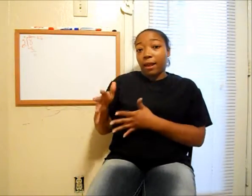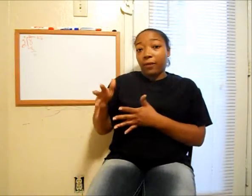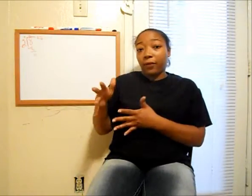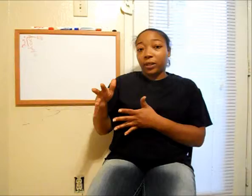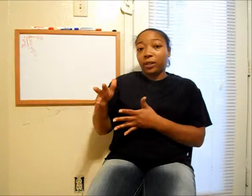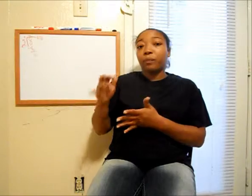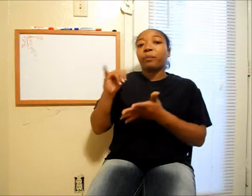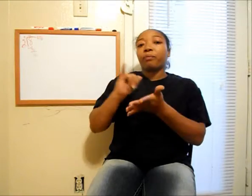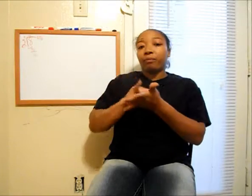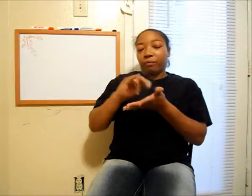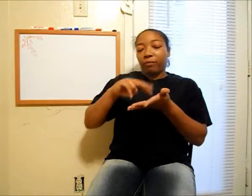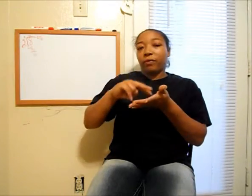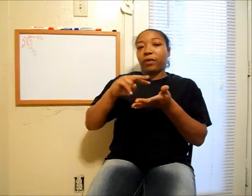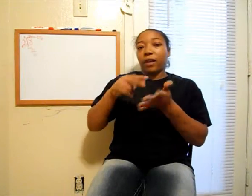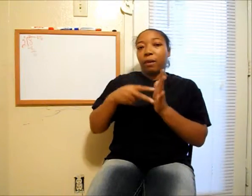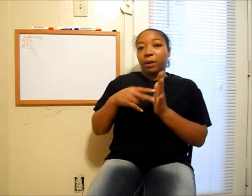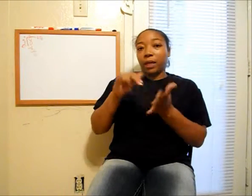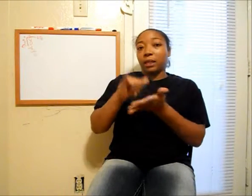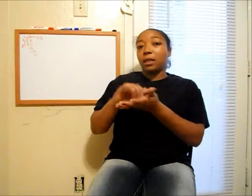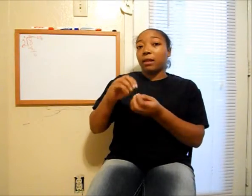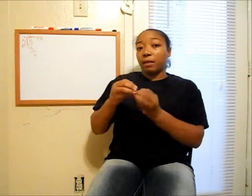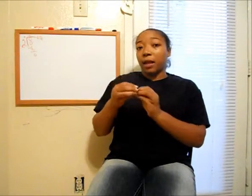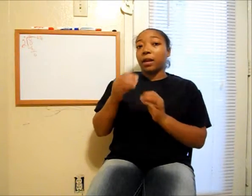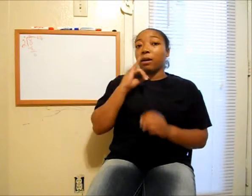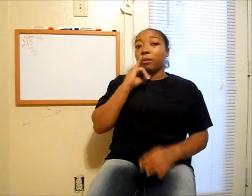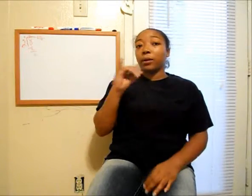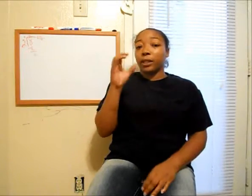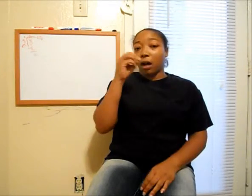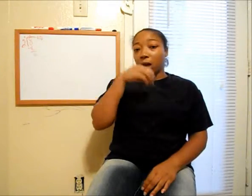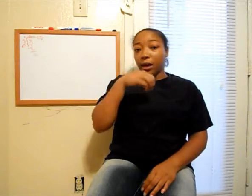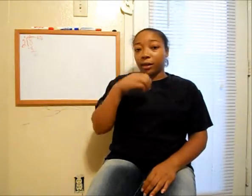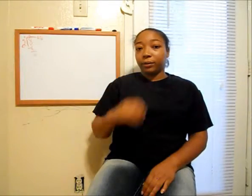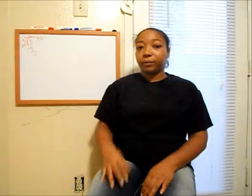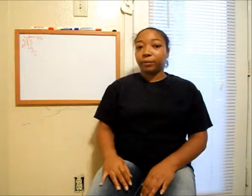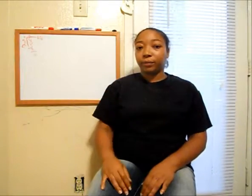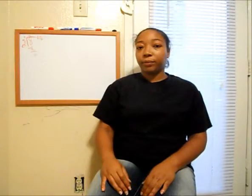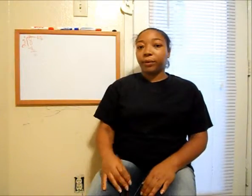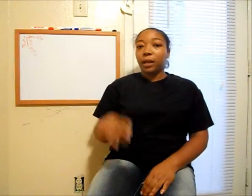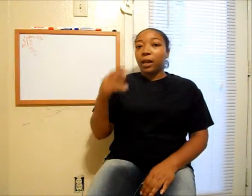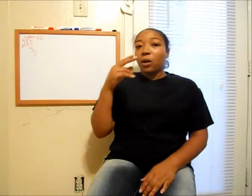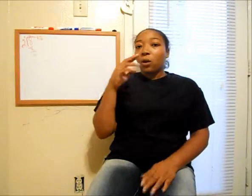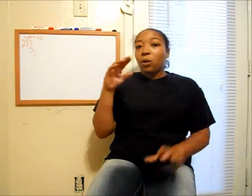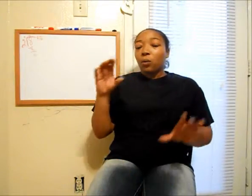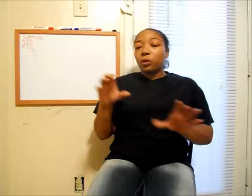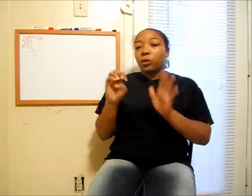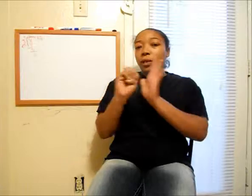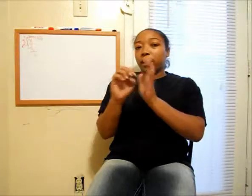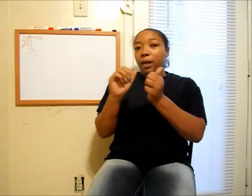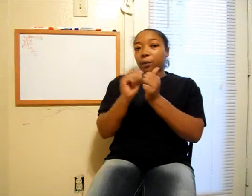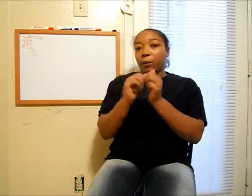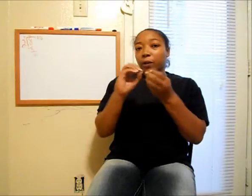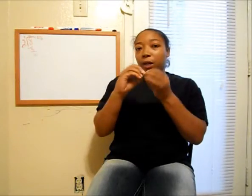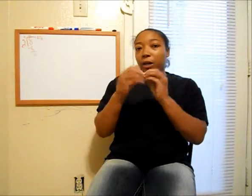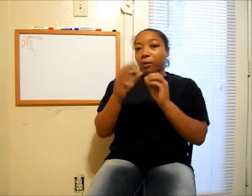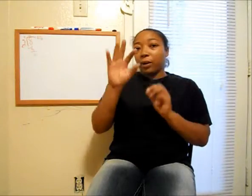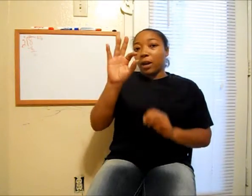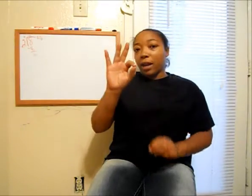left, that means that number is odd. We'll do an example with the number